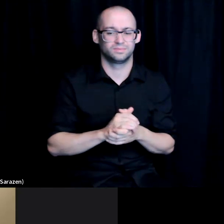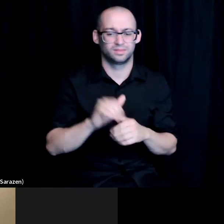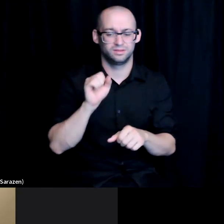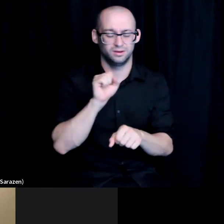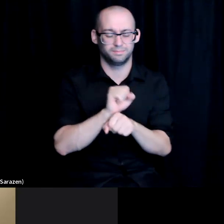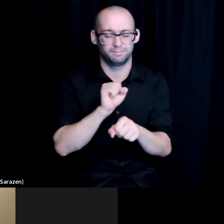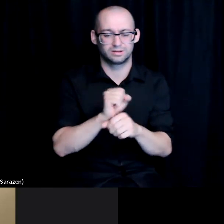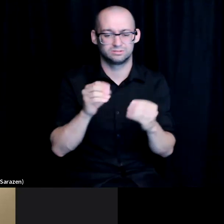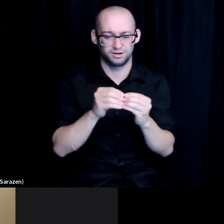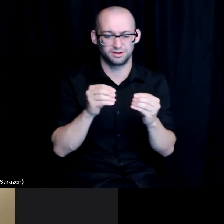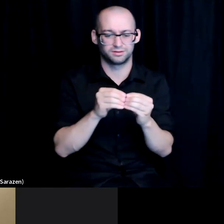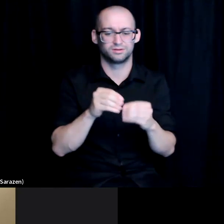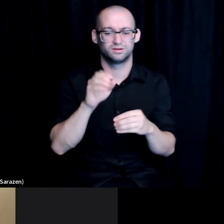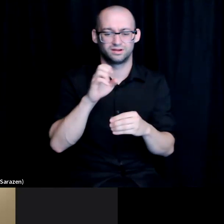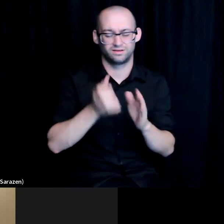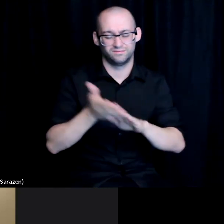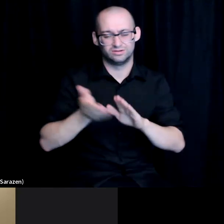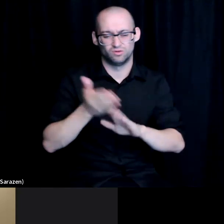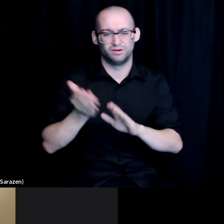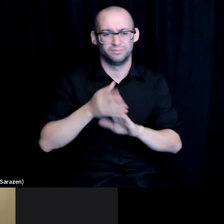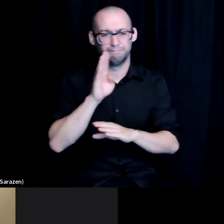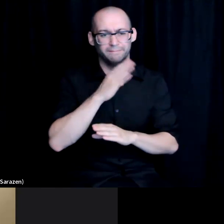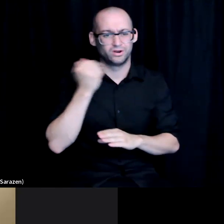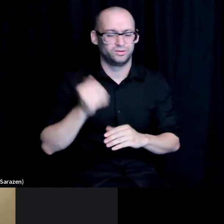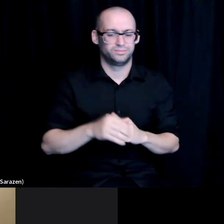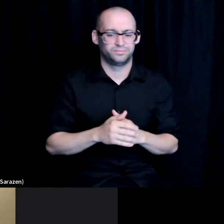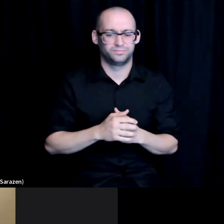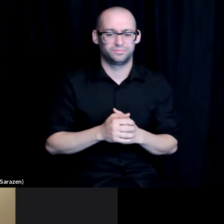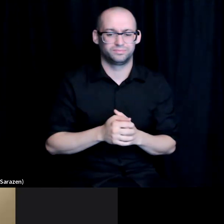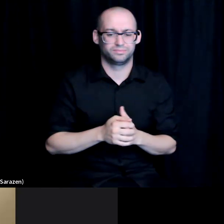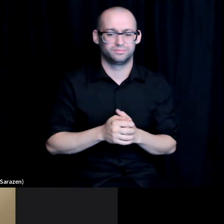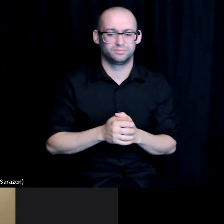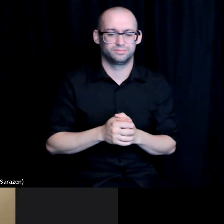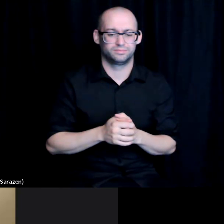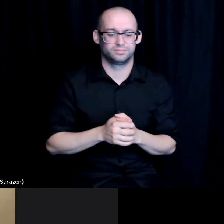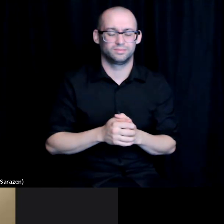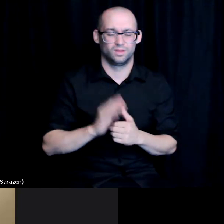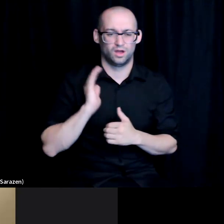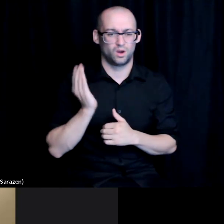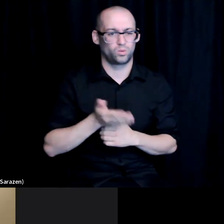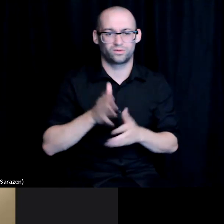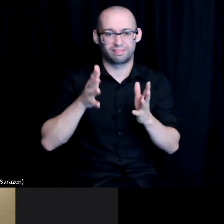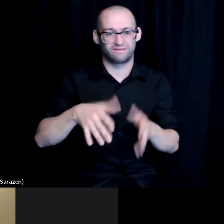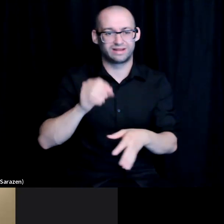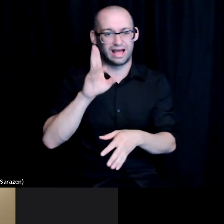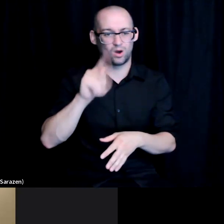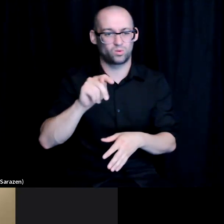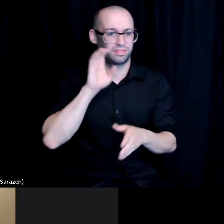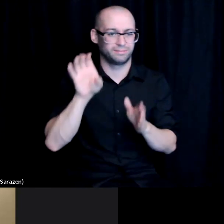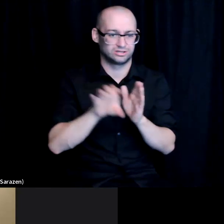efficient in what we do. And we have been left out of out of the picture for many